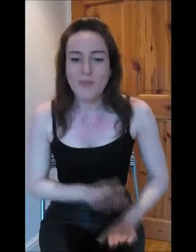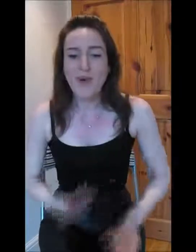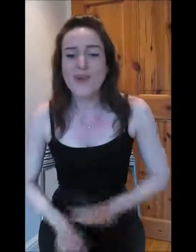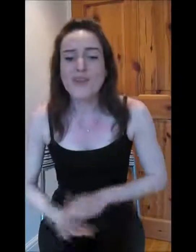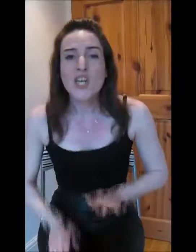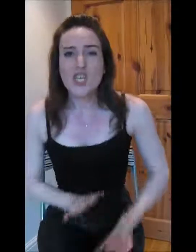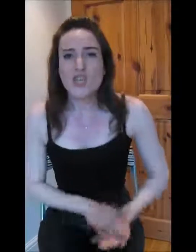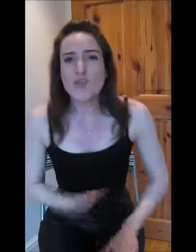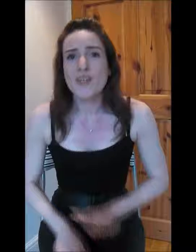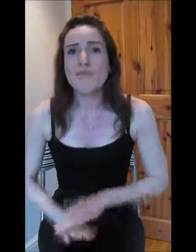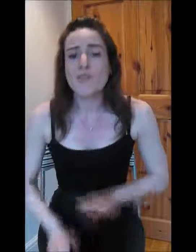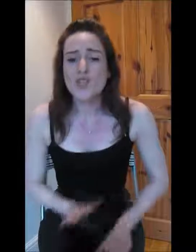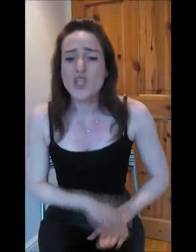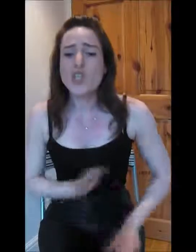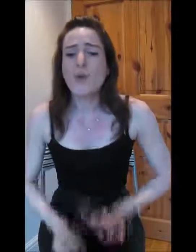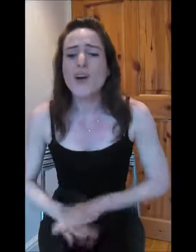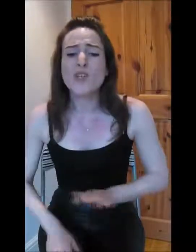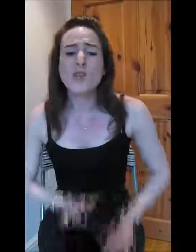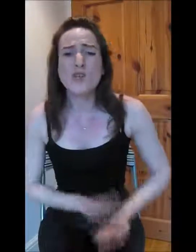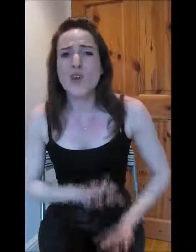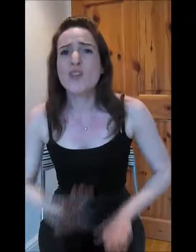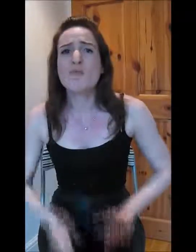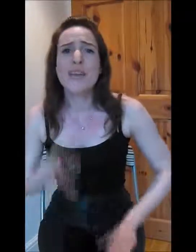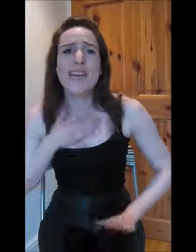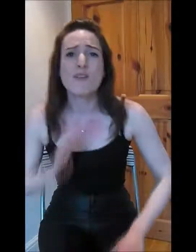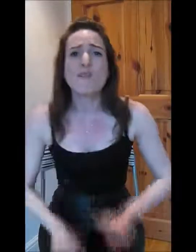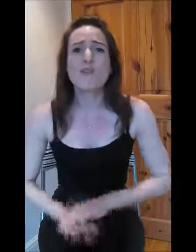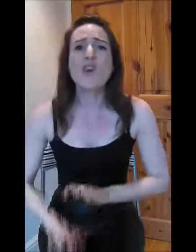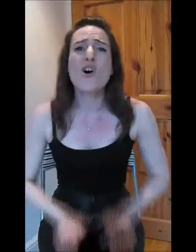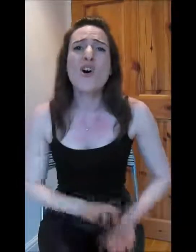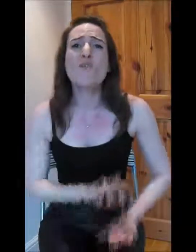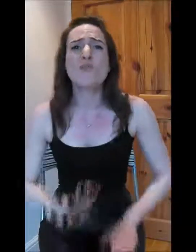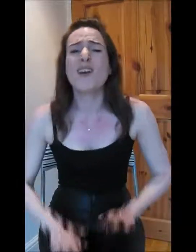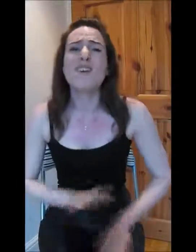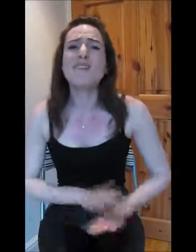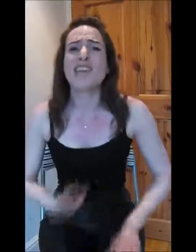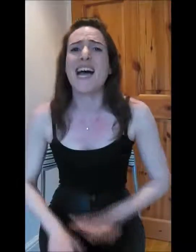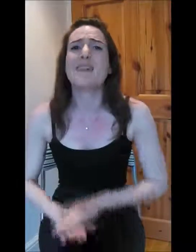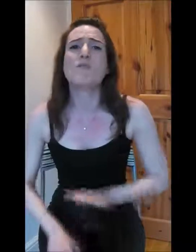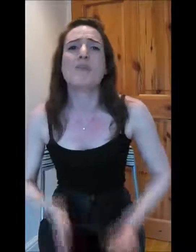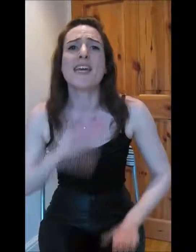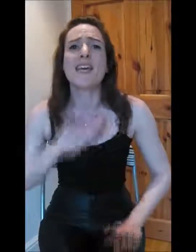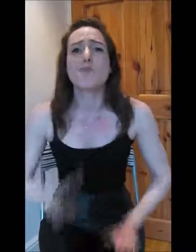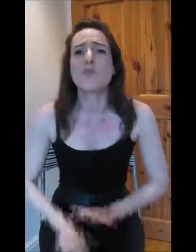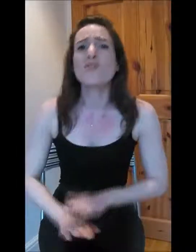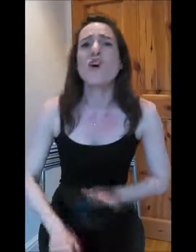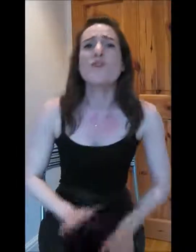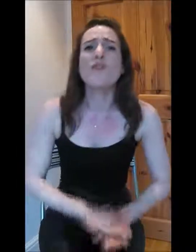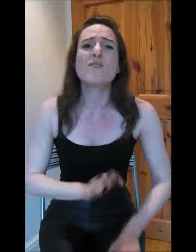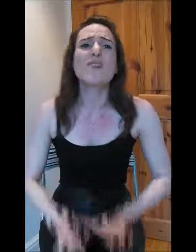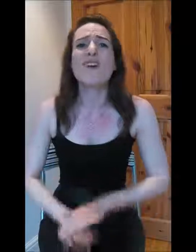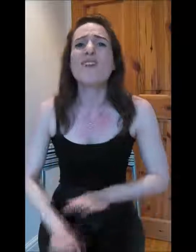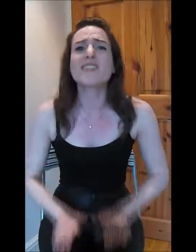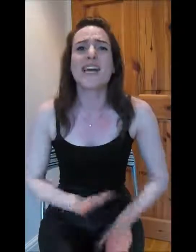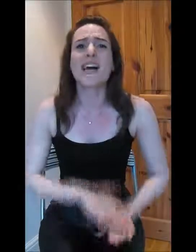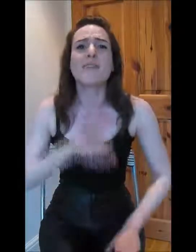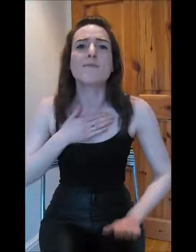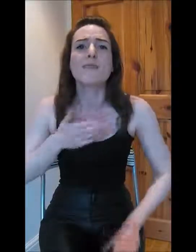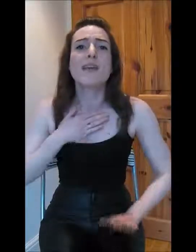poor, you're gonna reap what they're just for you. So you may run home for a long time. You may run home for a long time.